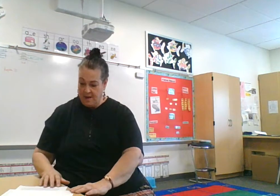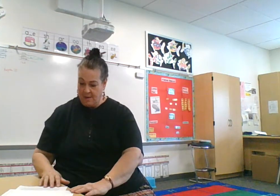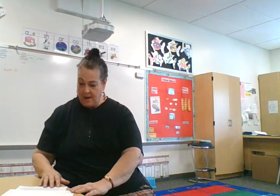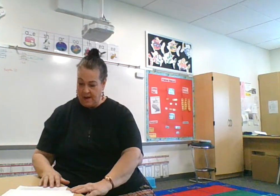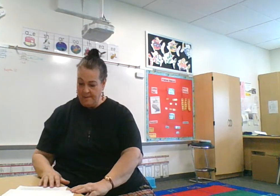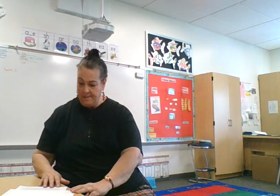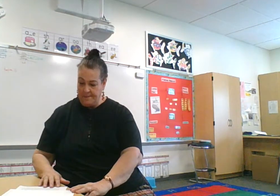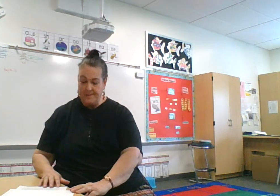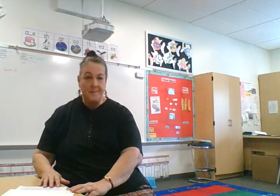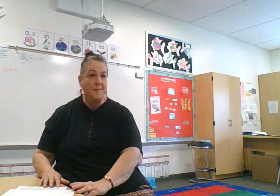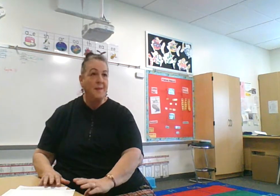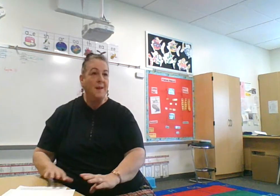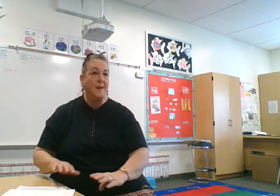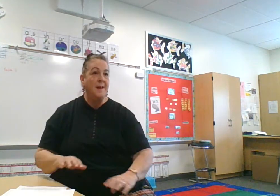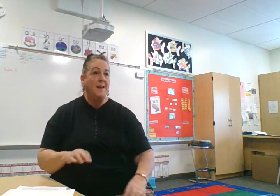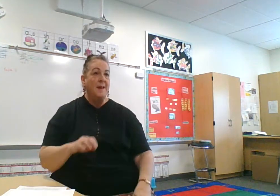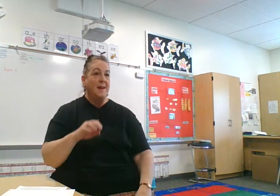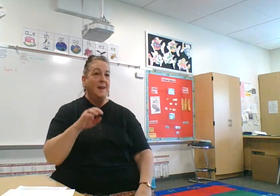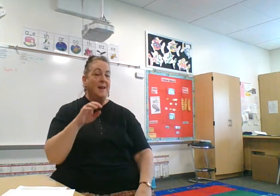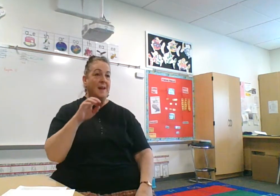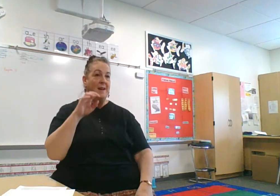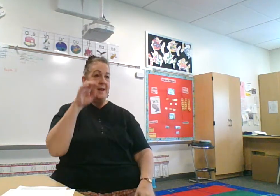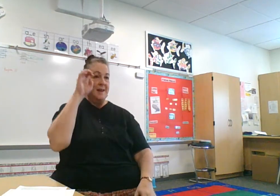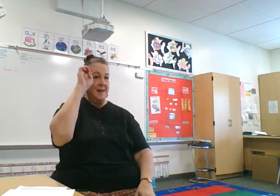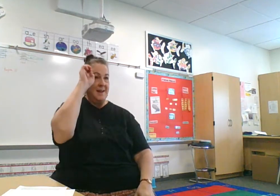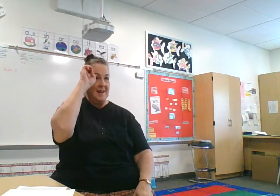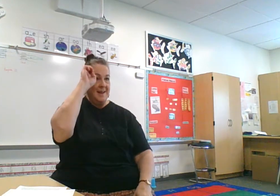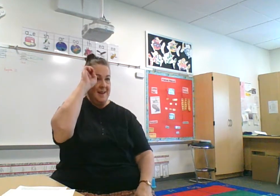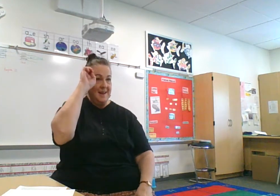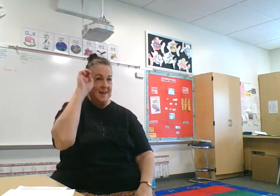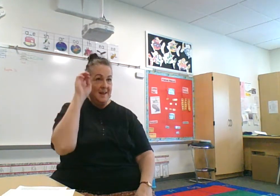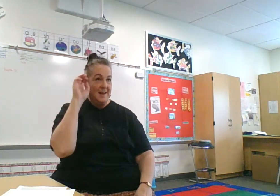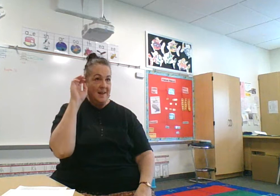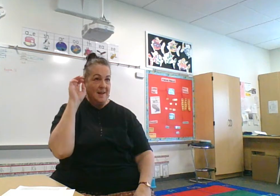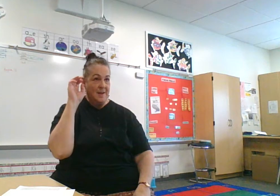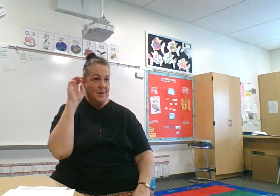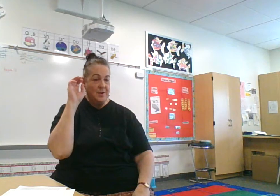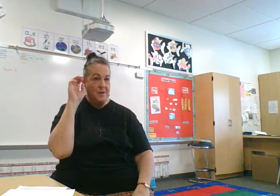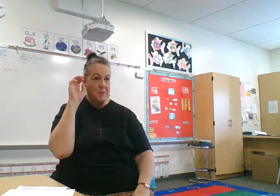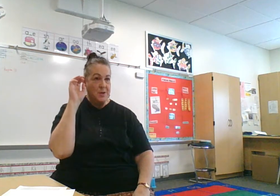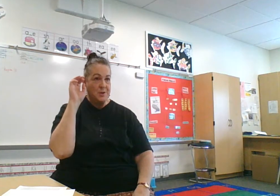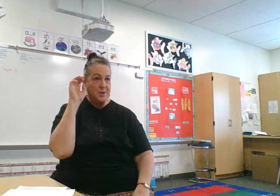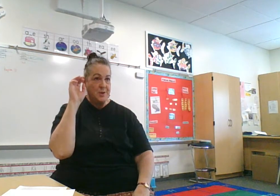Okay. So where are we going? Do you have a question?